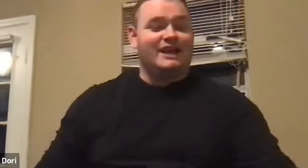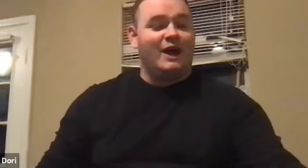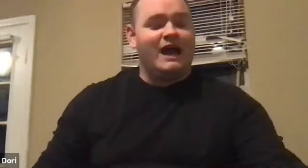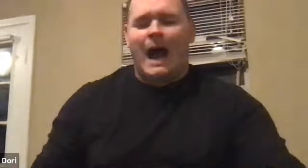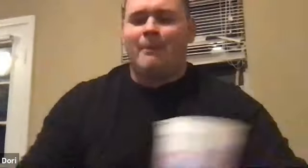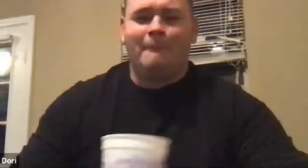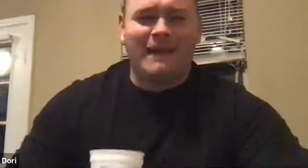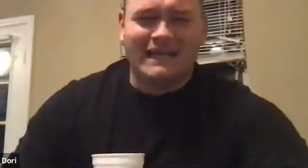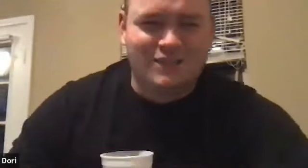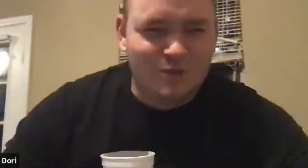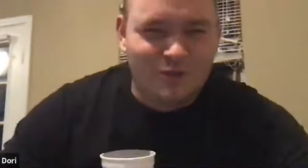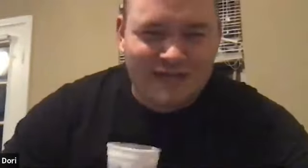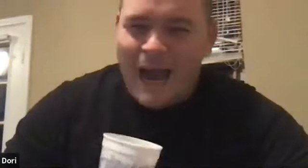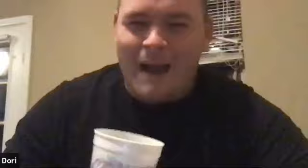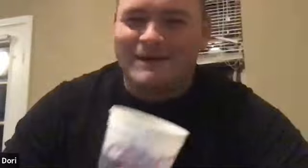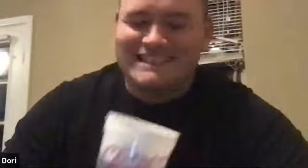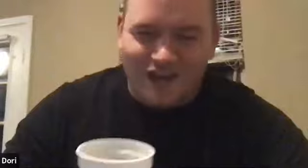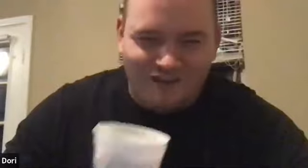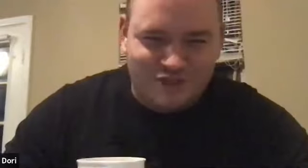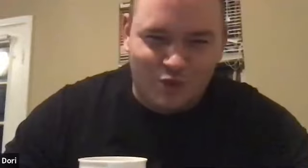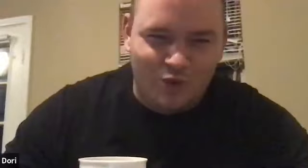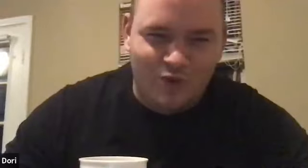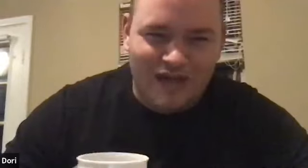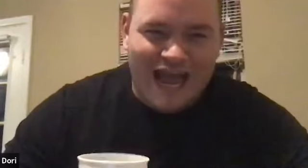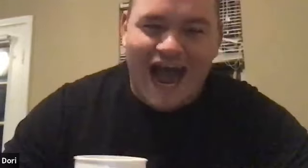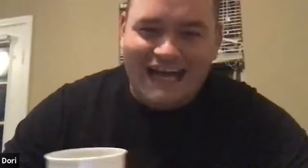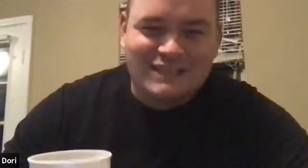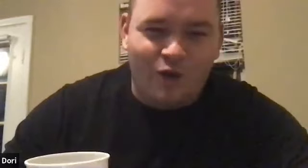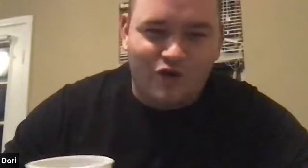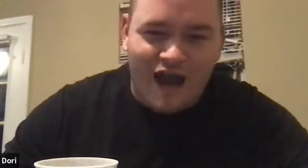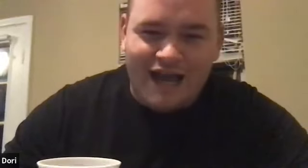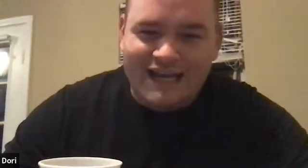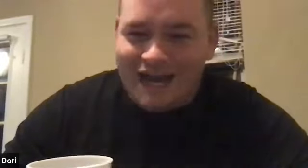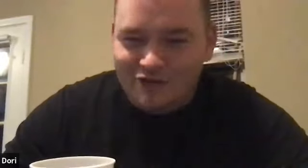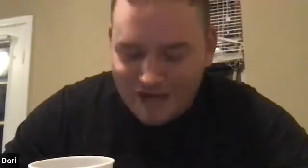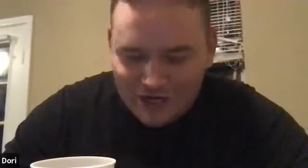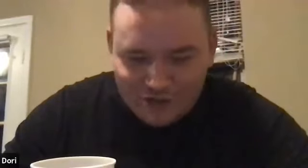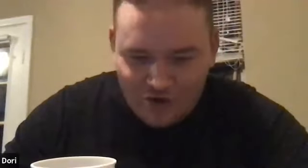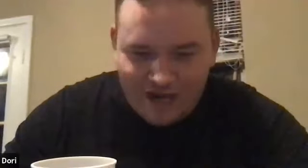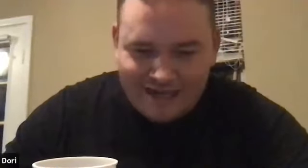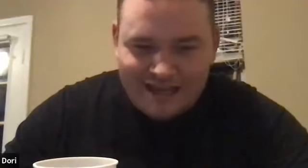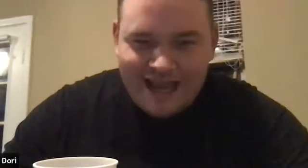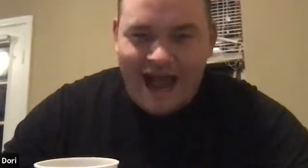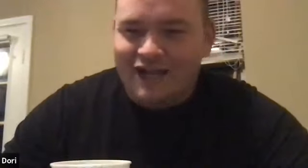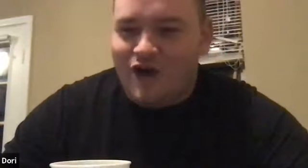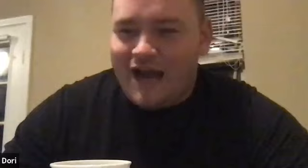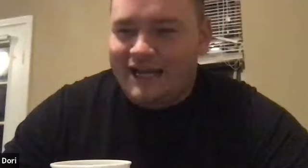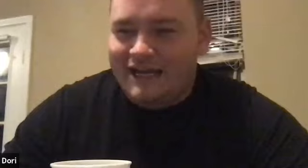y'all, I'm a big dude. I'm a tough dude. I don't cry. I rarely cry. I cry at, like,